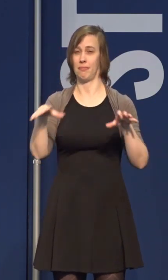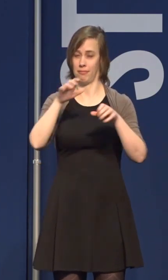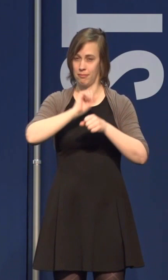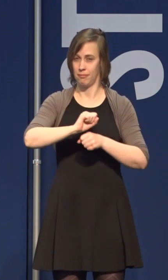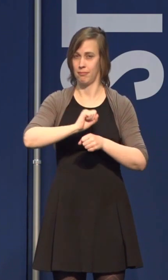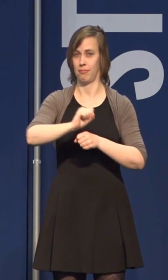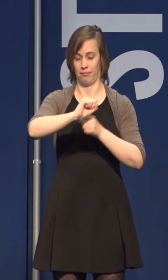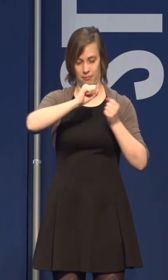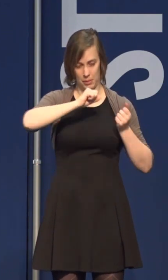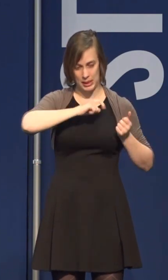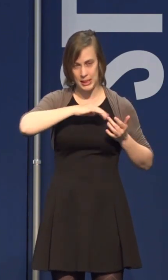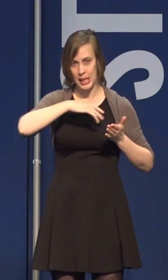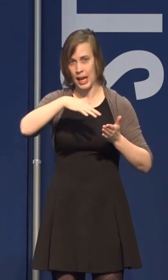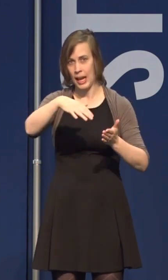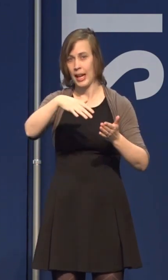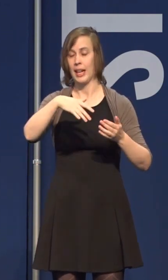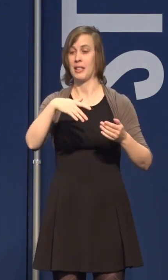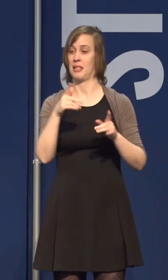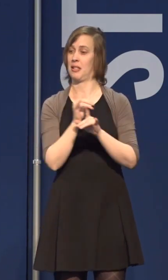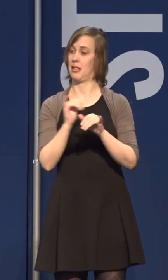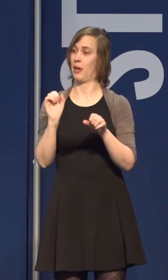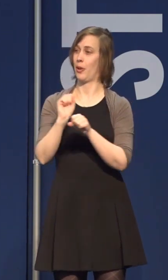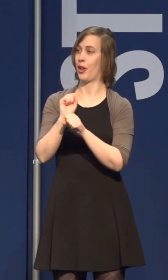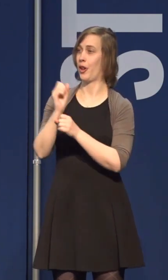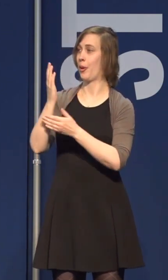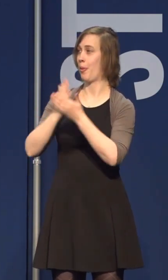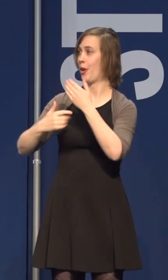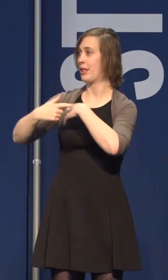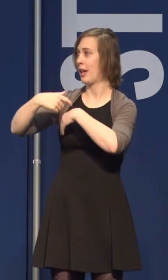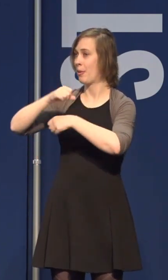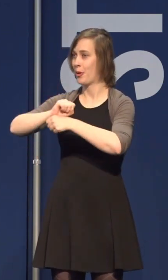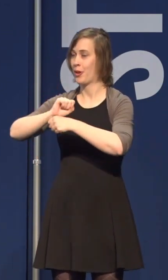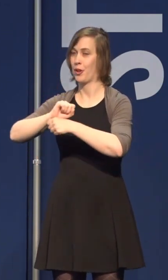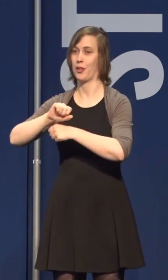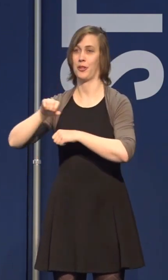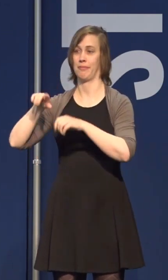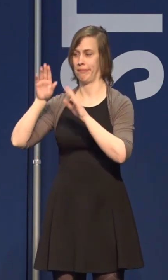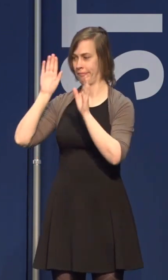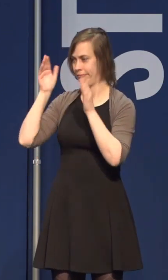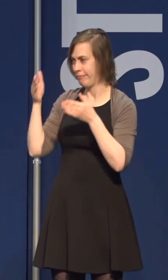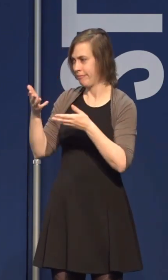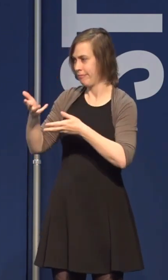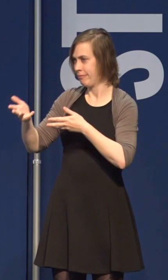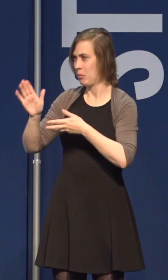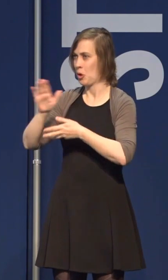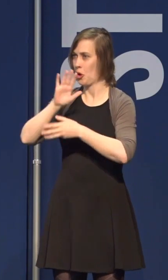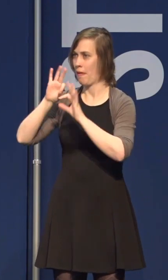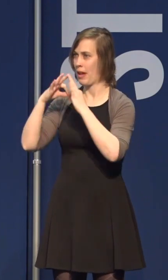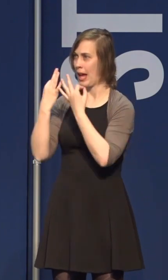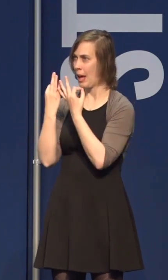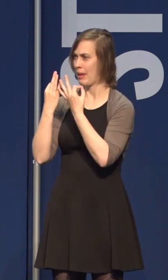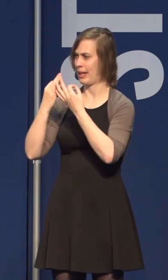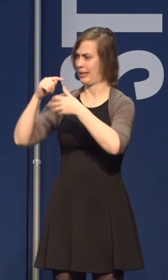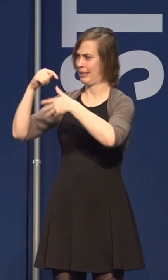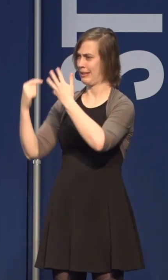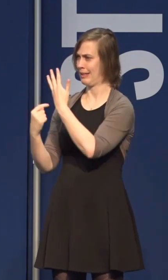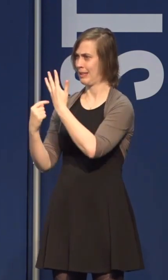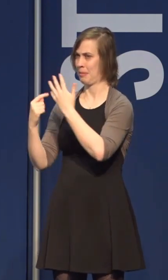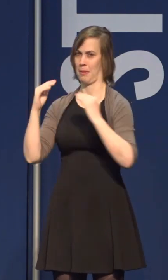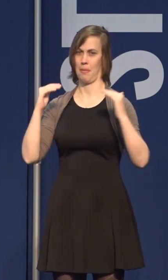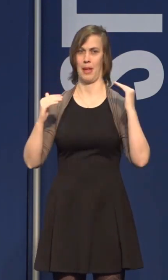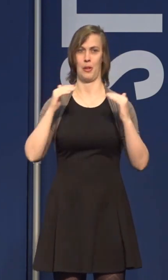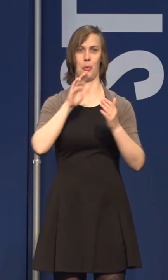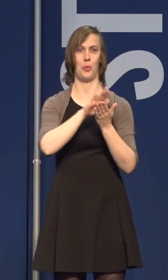studies, working in part-time jobs, your family, and other competing priorities. But you found your inner strength and today